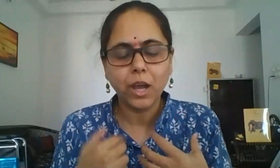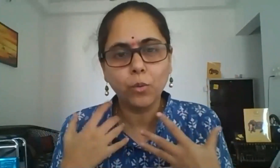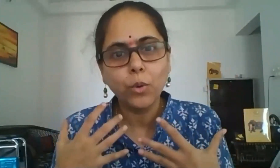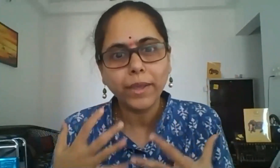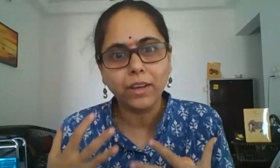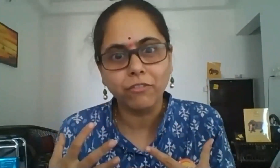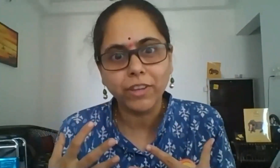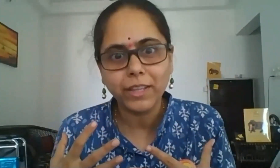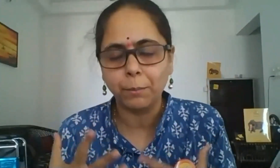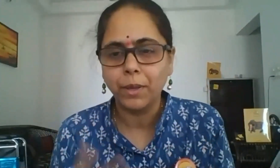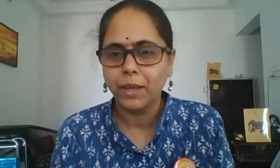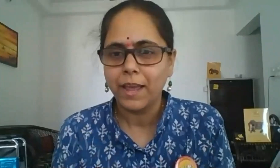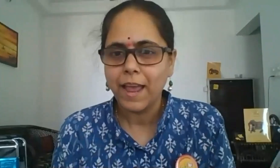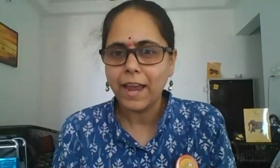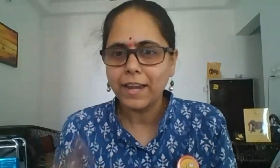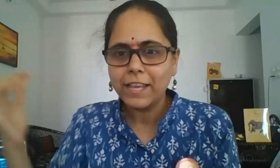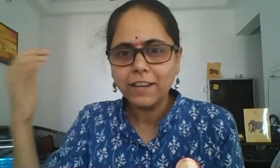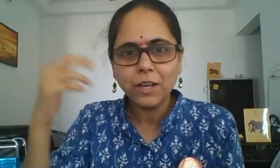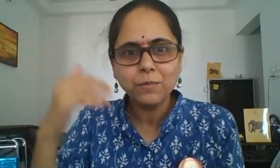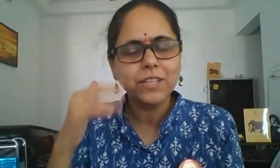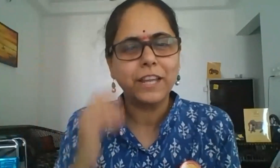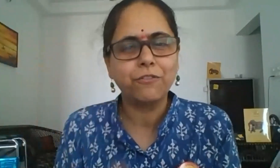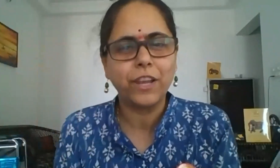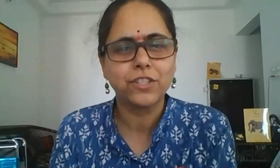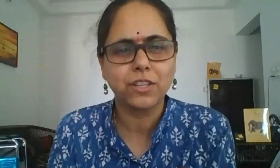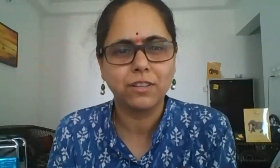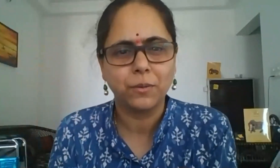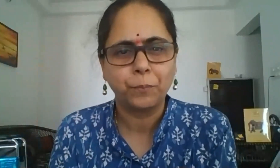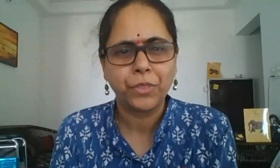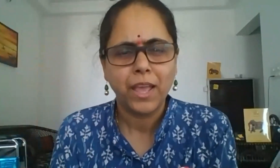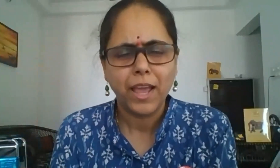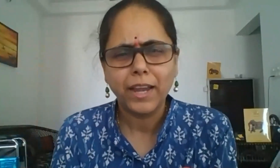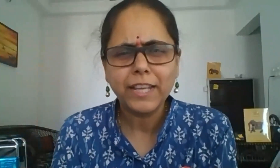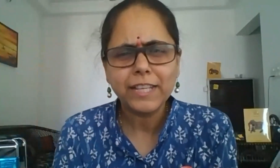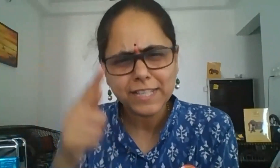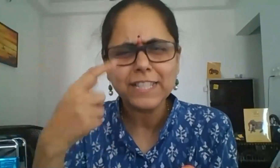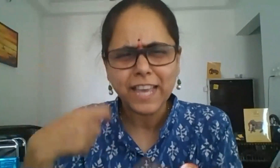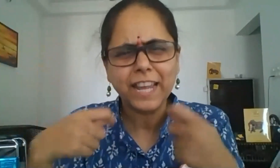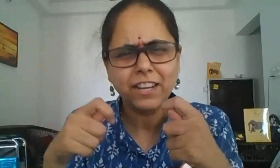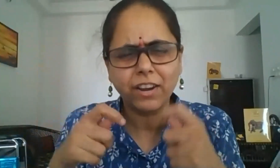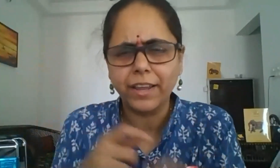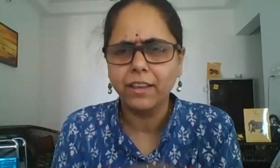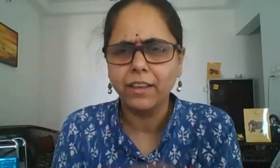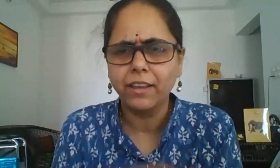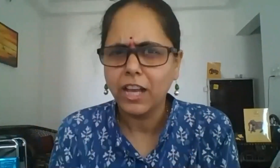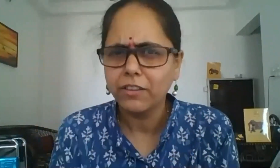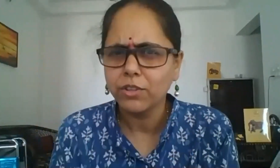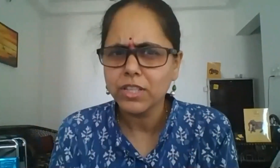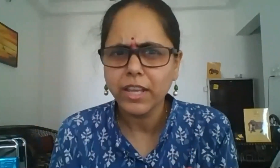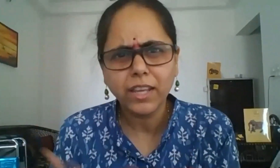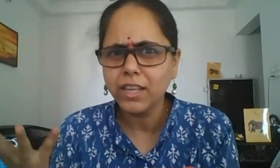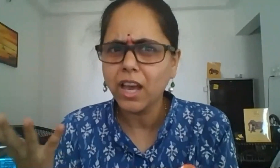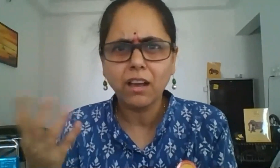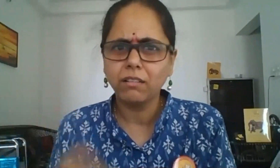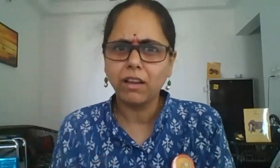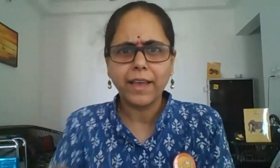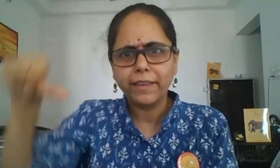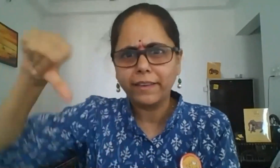do I convey them? And here comes a deaf lecturer and he says, can I try? I was like, yeah, I give